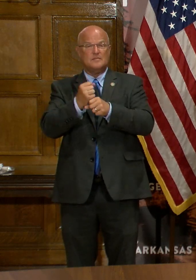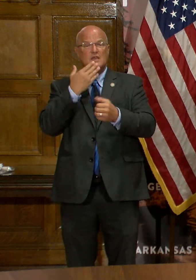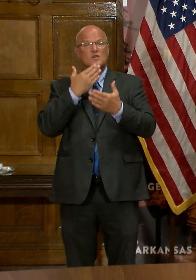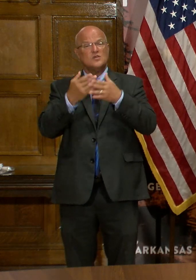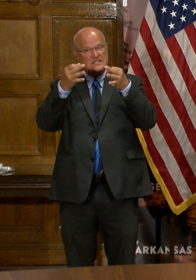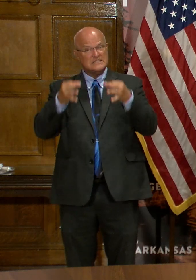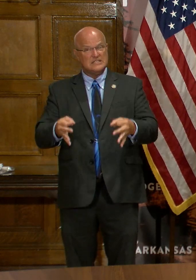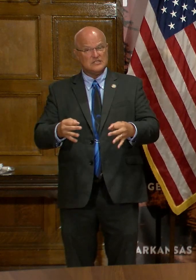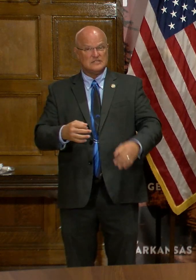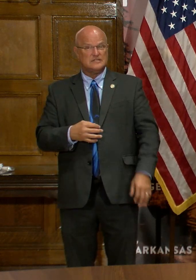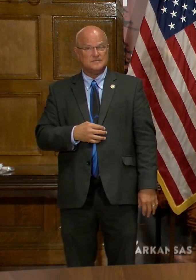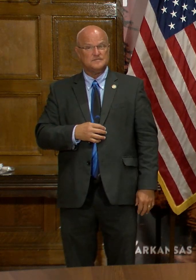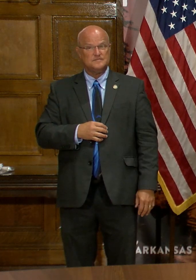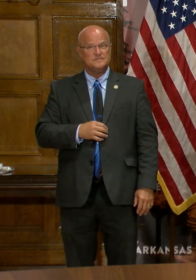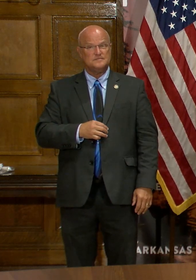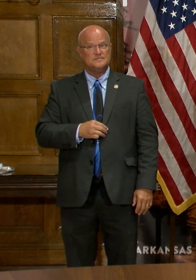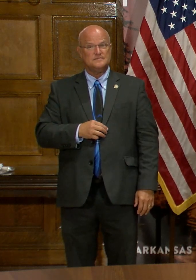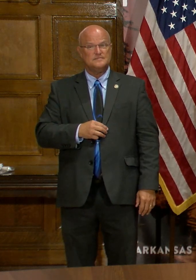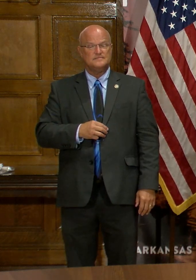good decisions.